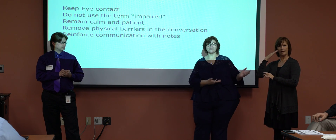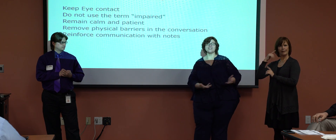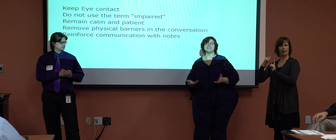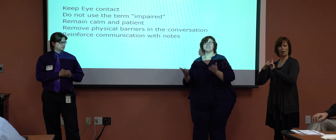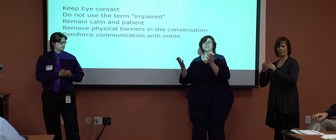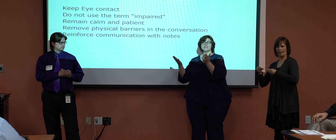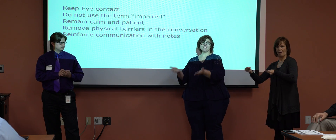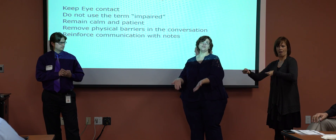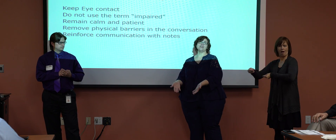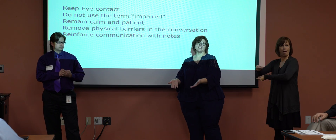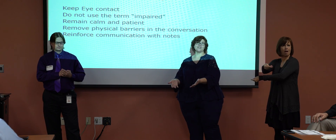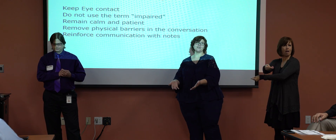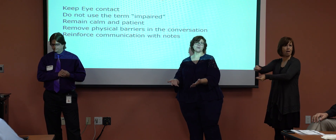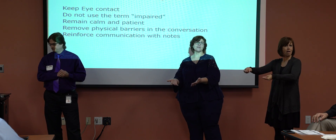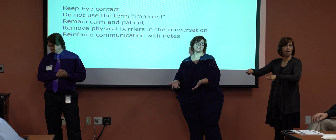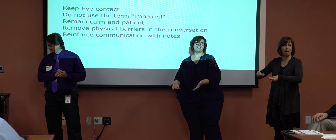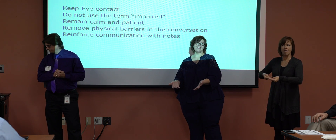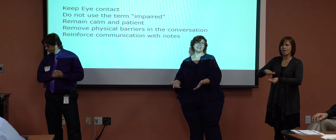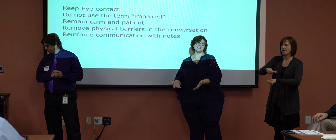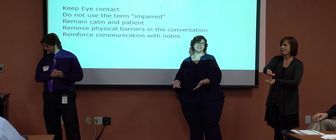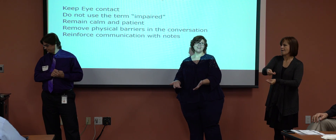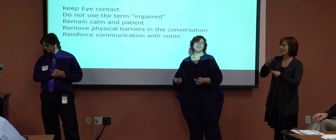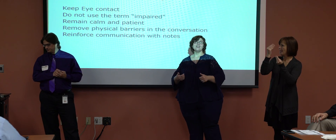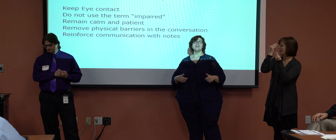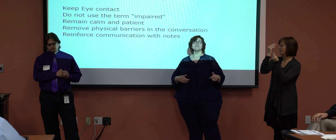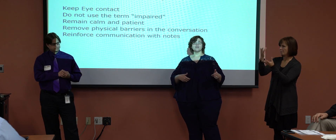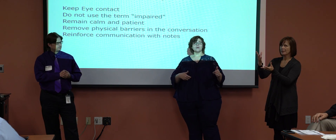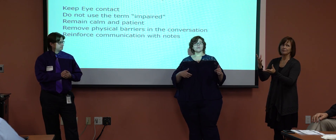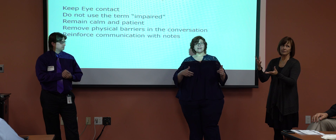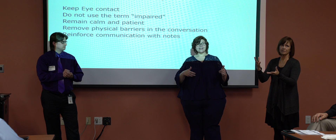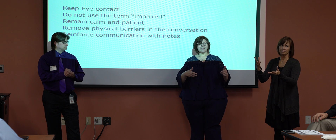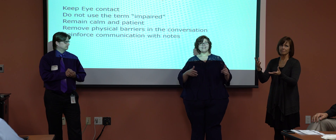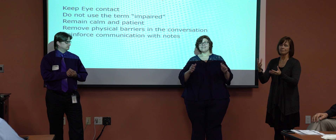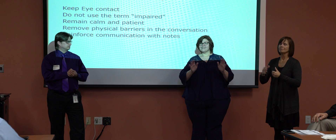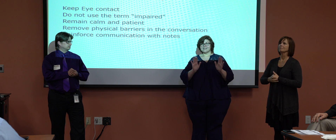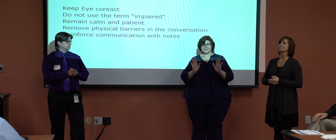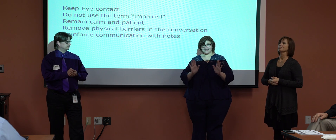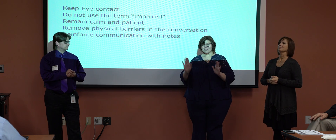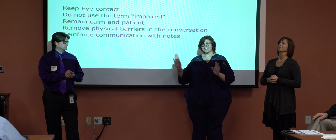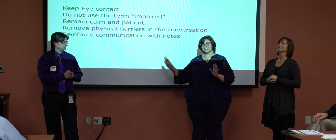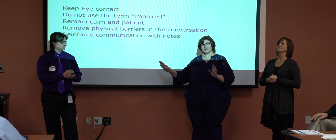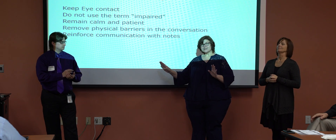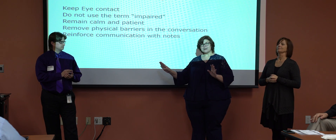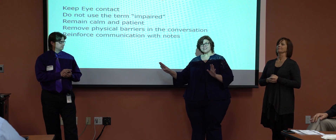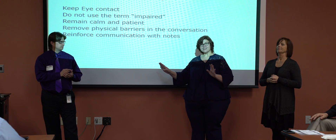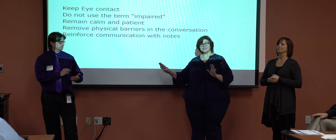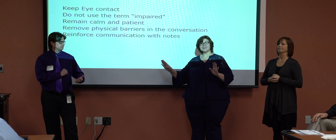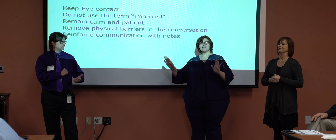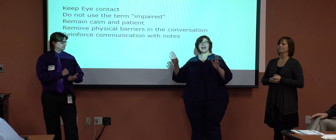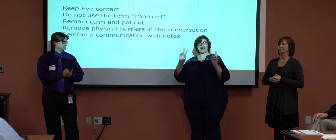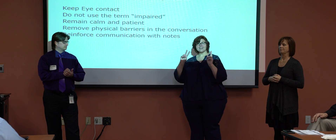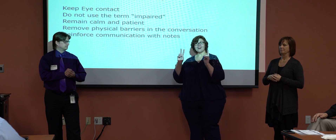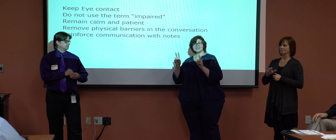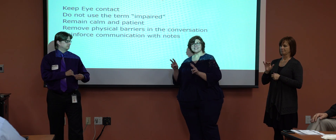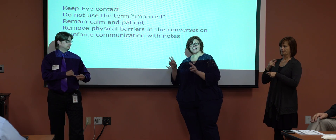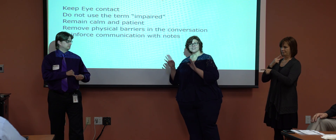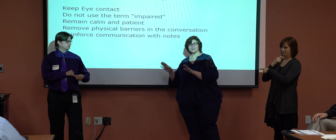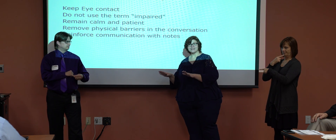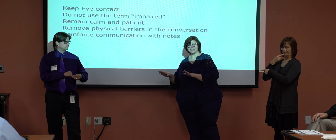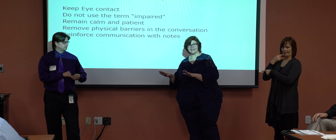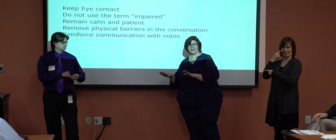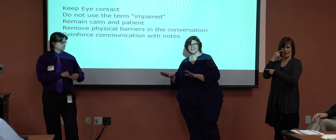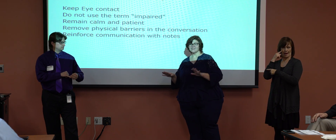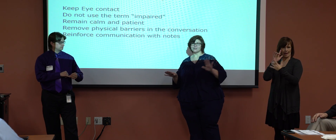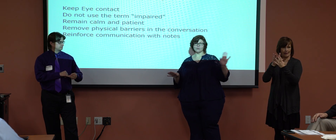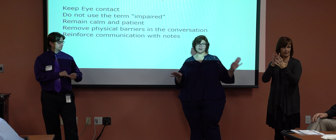our information to the consumer or the client. So really, like Jared mentioned, eye contact